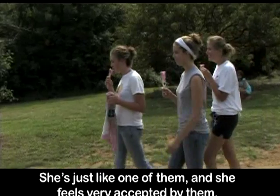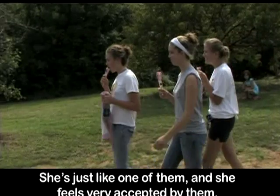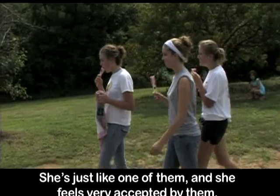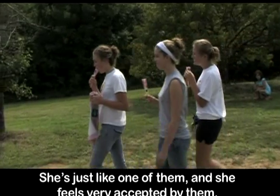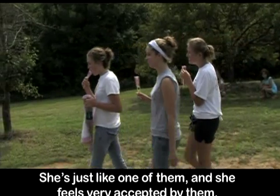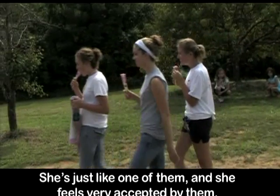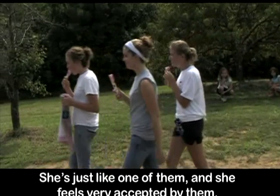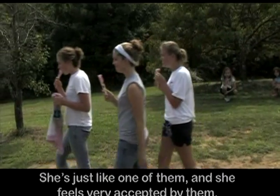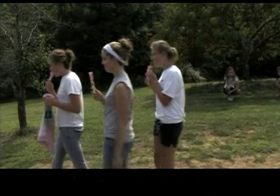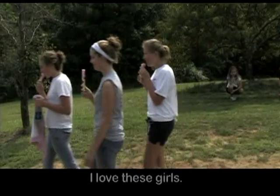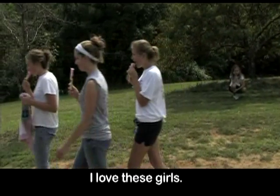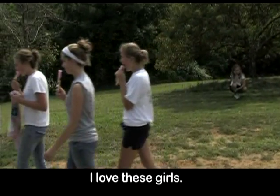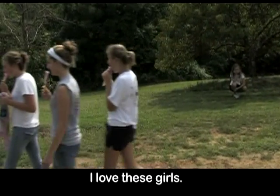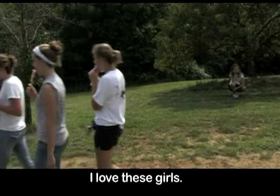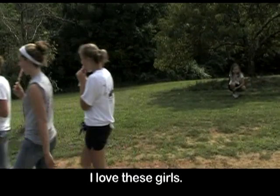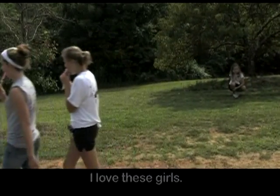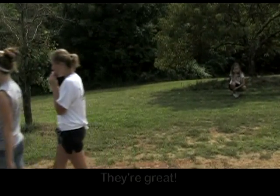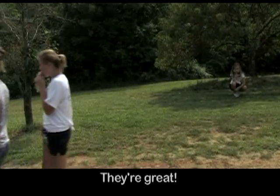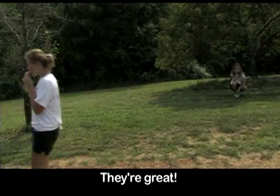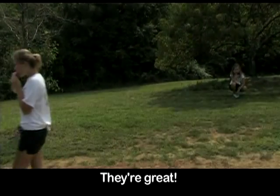accepted by them. I love these girls. They're great.